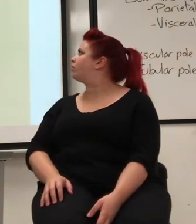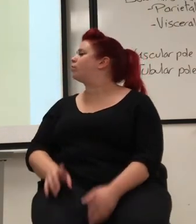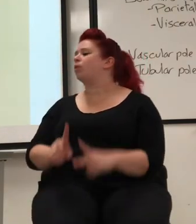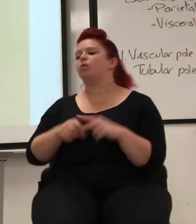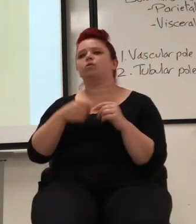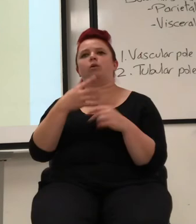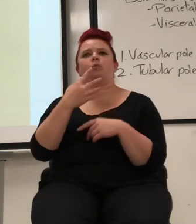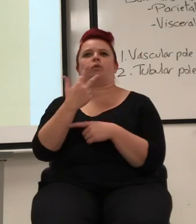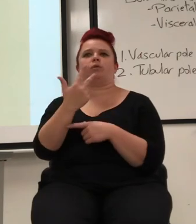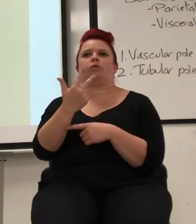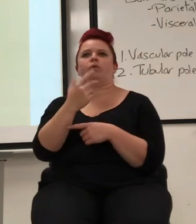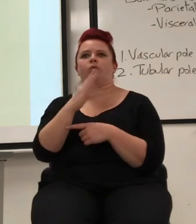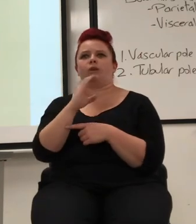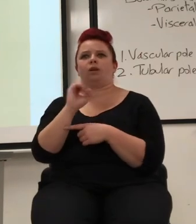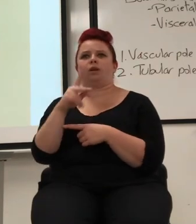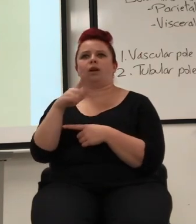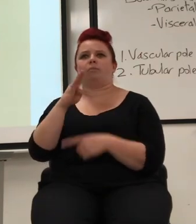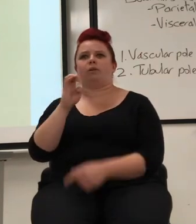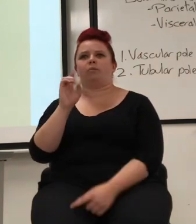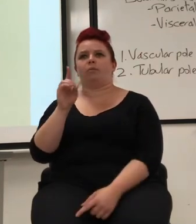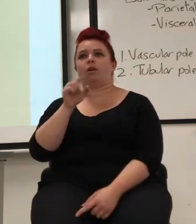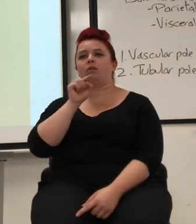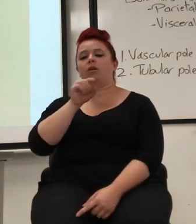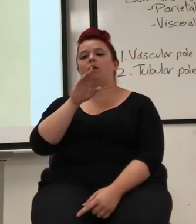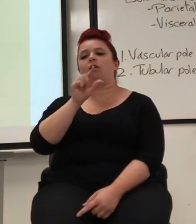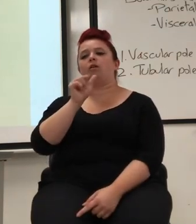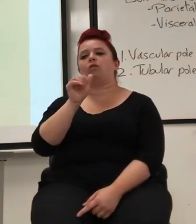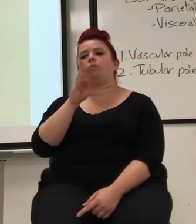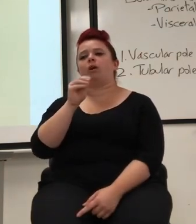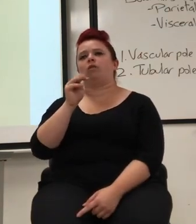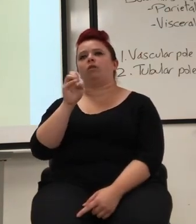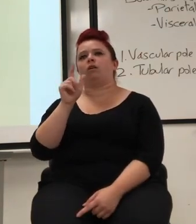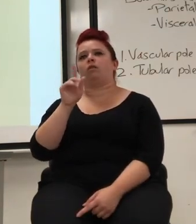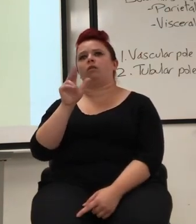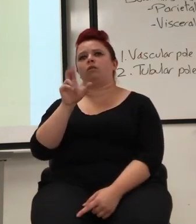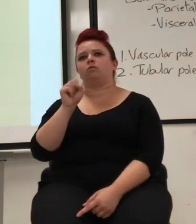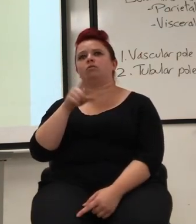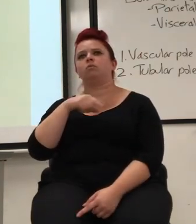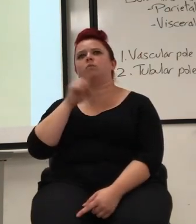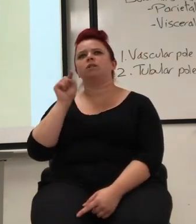beds. Glomerulus. What's this one up here?